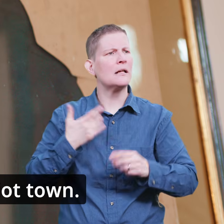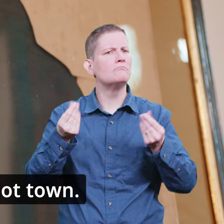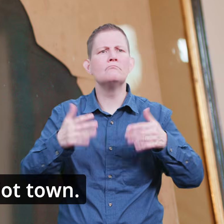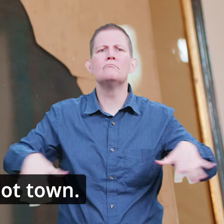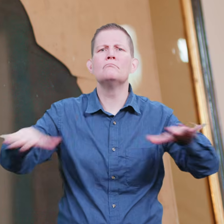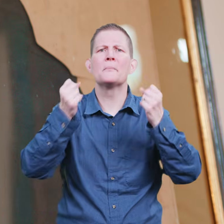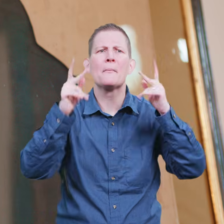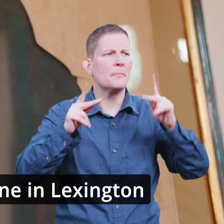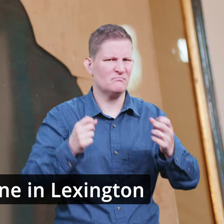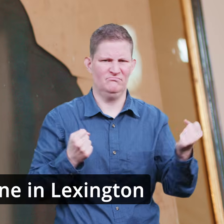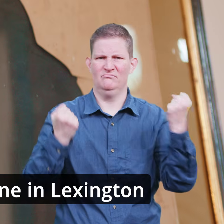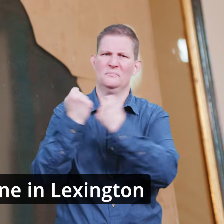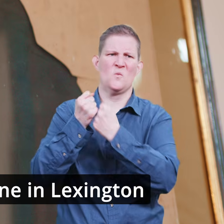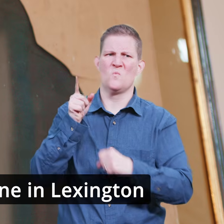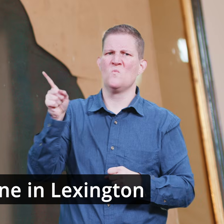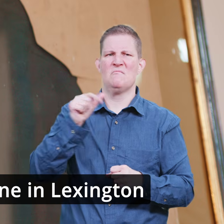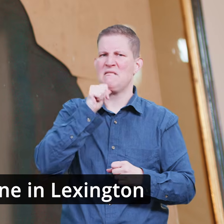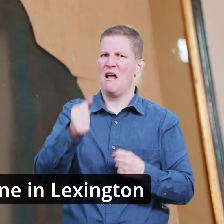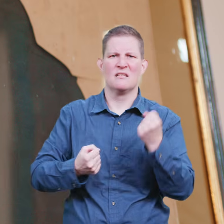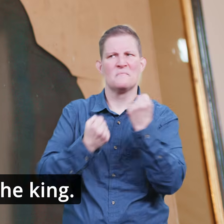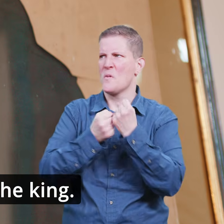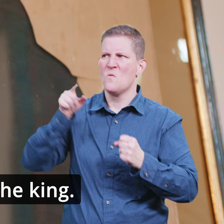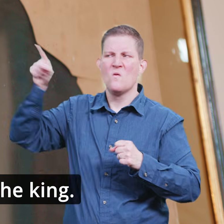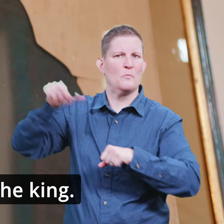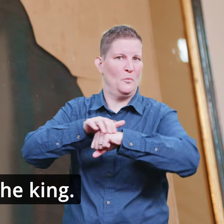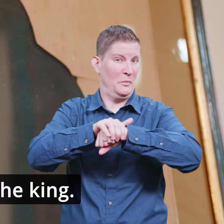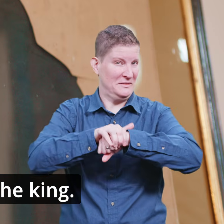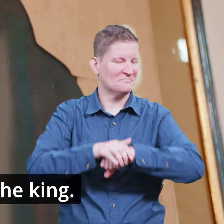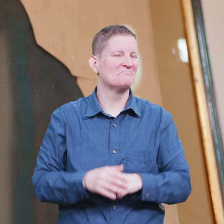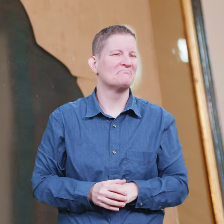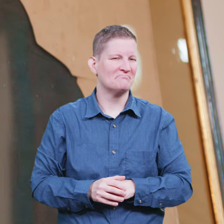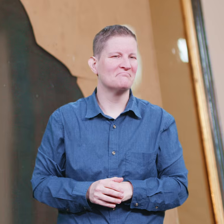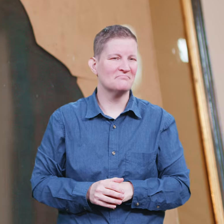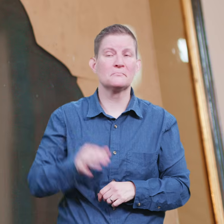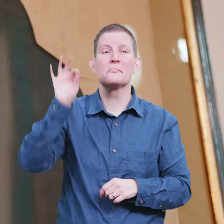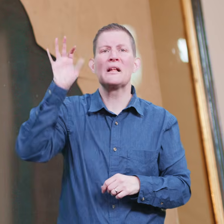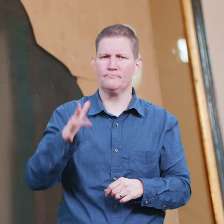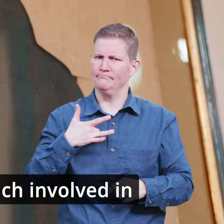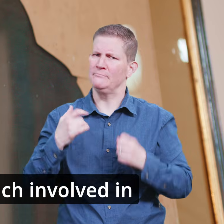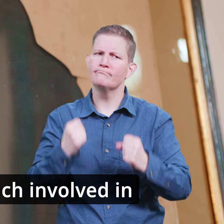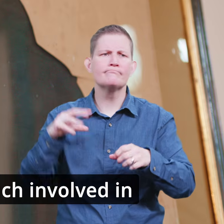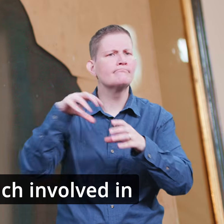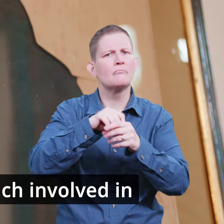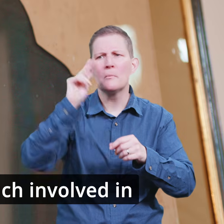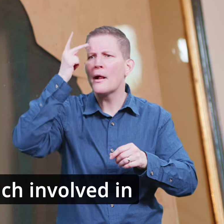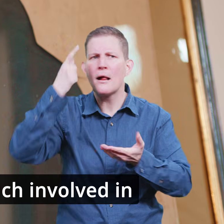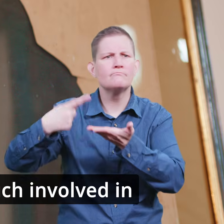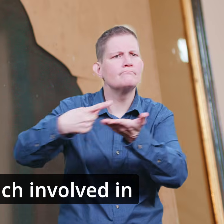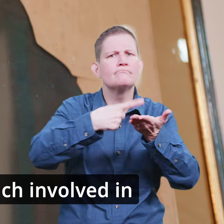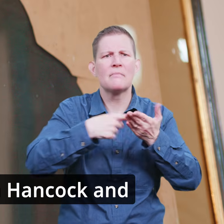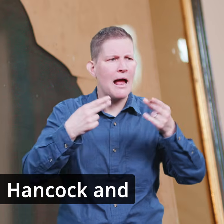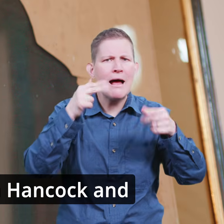strongly patriot town. There is no record of anyone in Lexington being a loyalist to the king. He was probably very